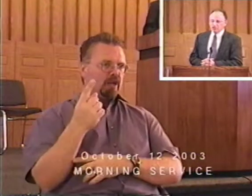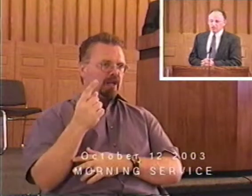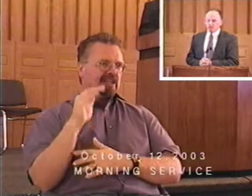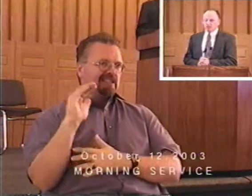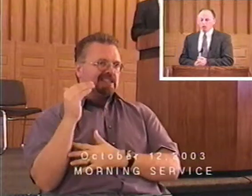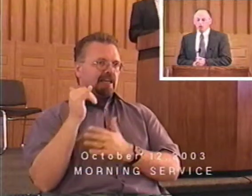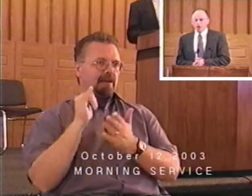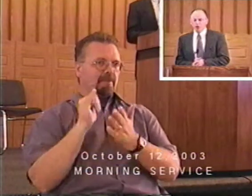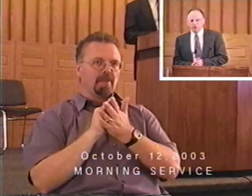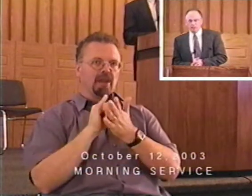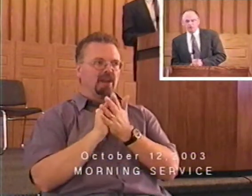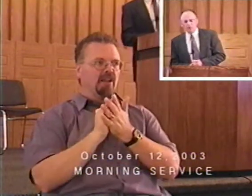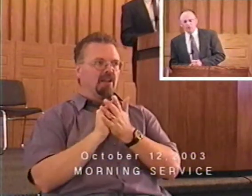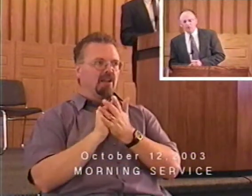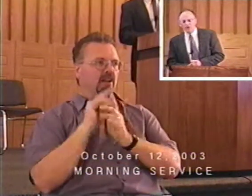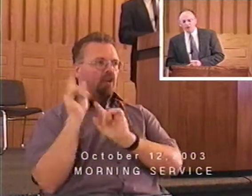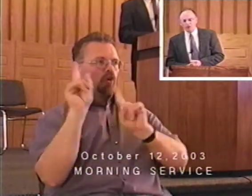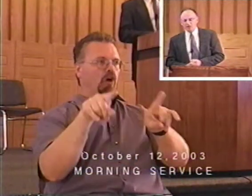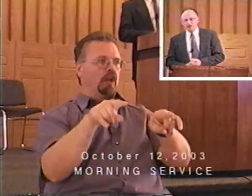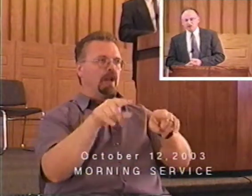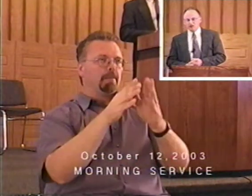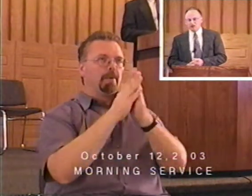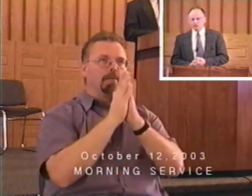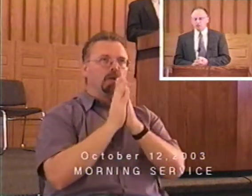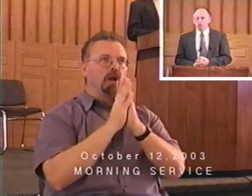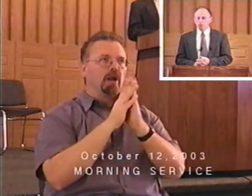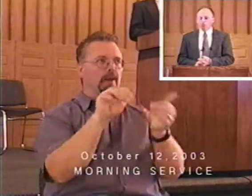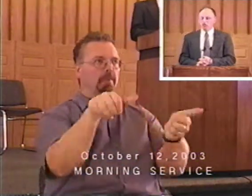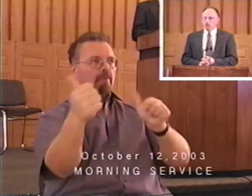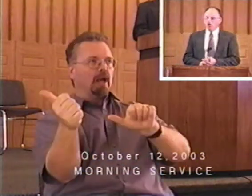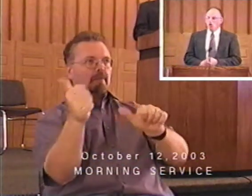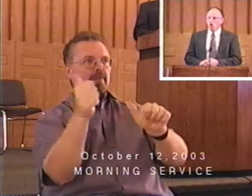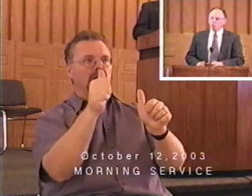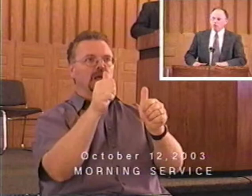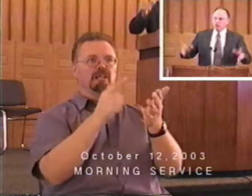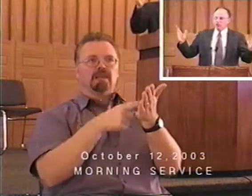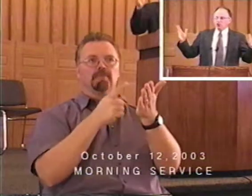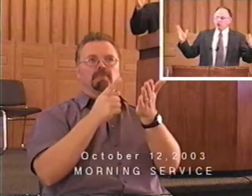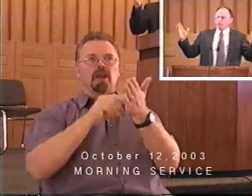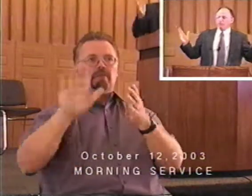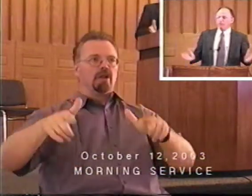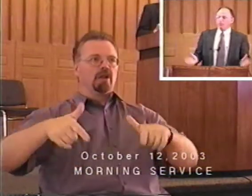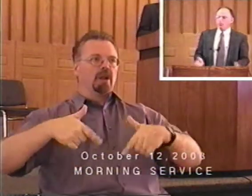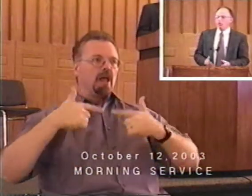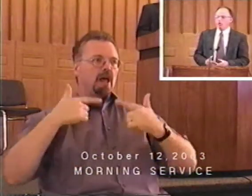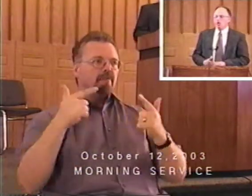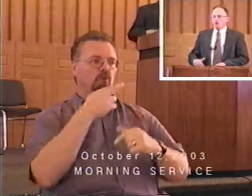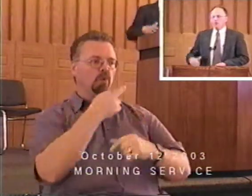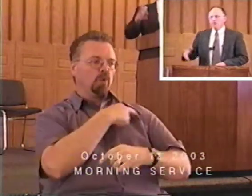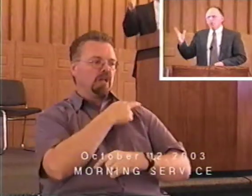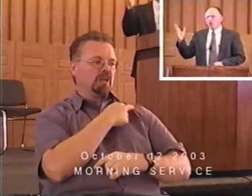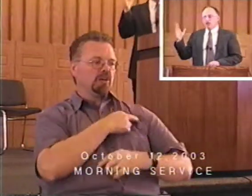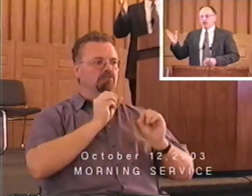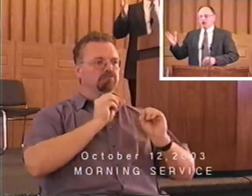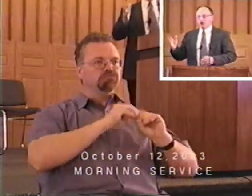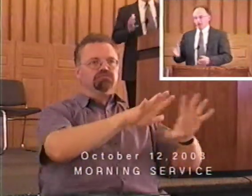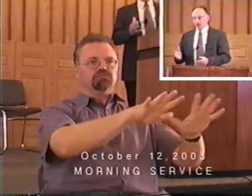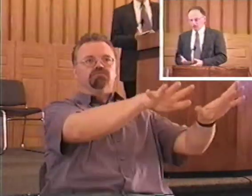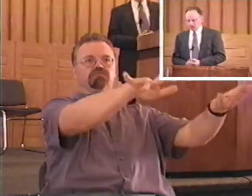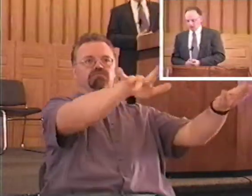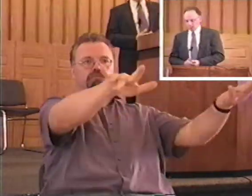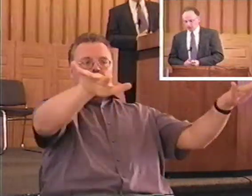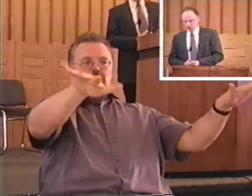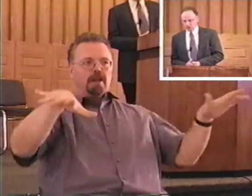an aisle at some point and been baptized at some point. Religion was everywhere. People had